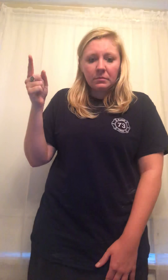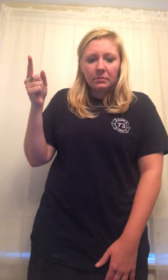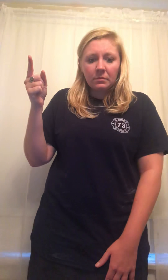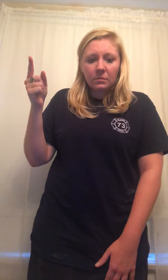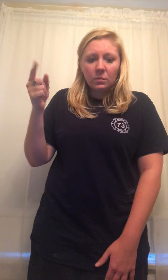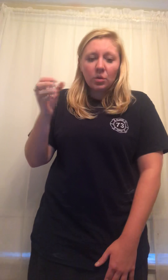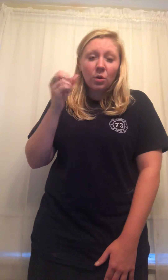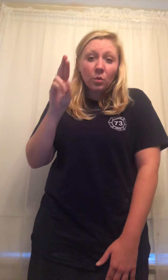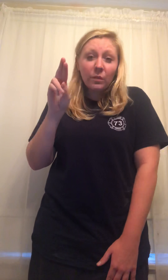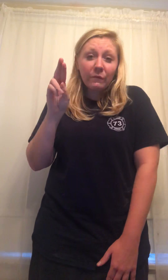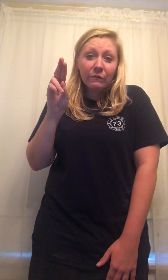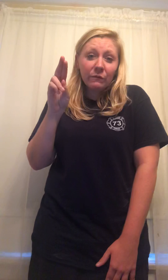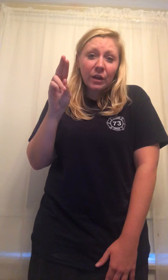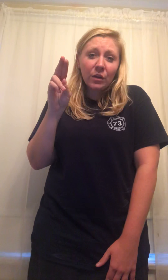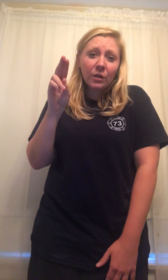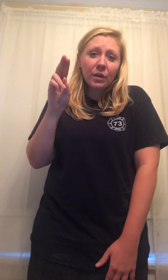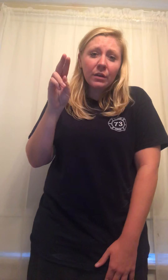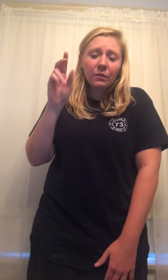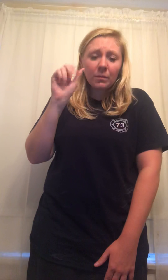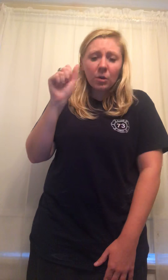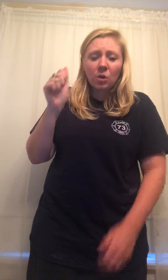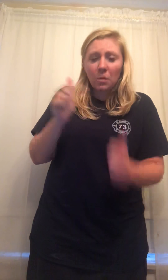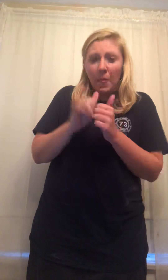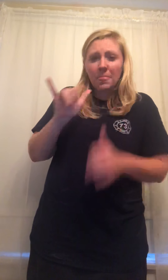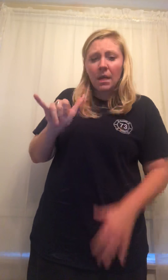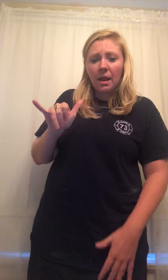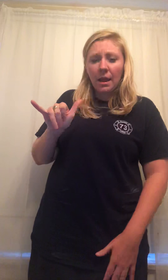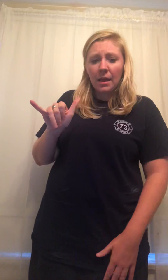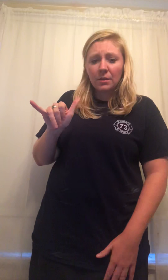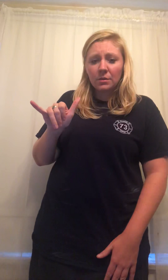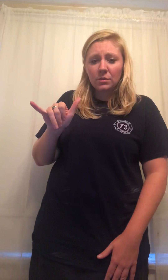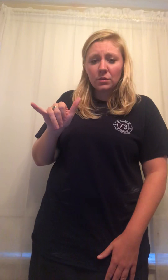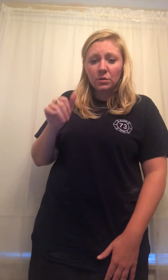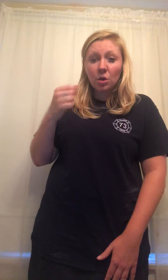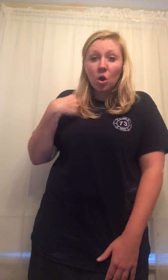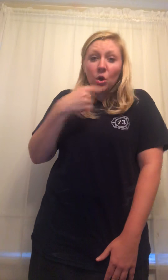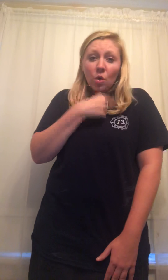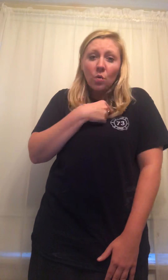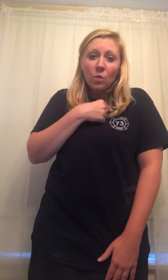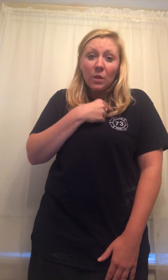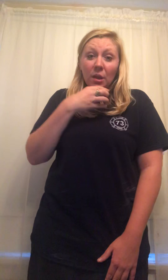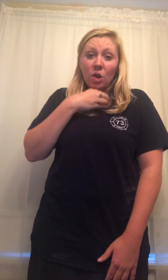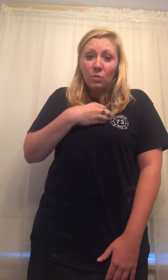very familiar with that in this country. You're a brave man, and we wish you luck. Thank you for joining us tonight. Thank you.